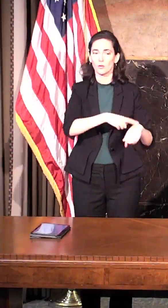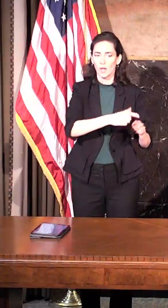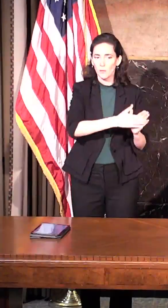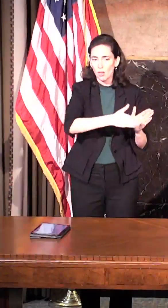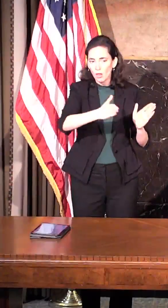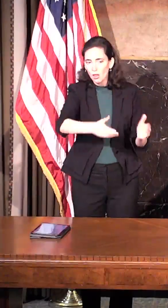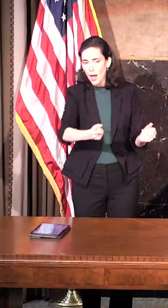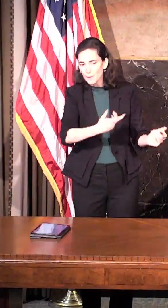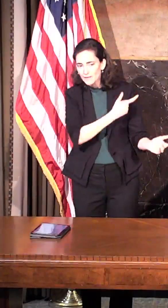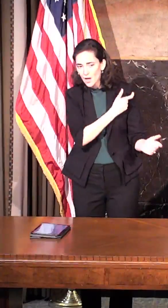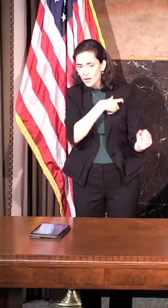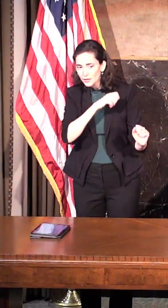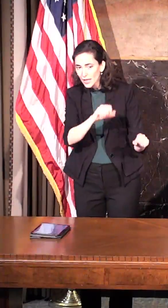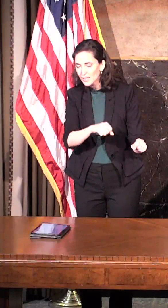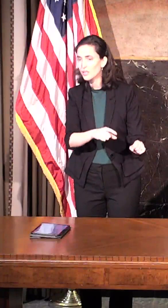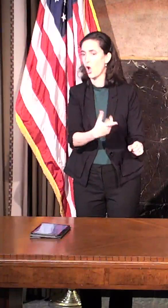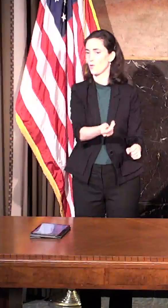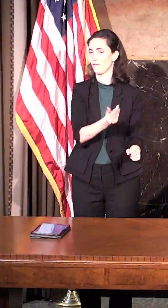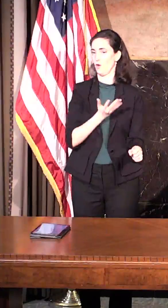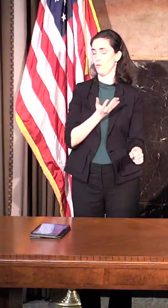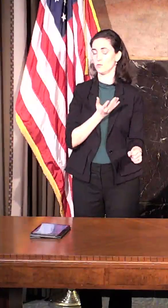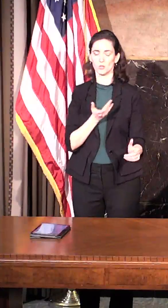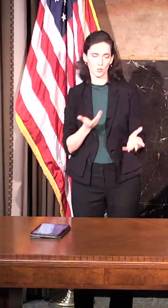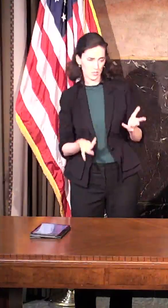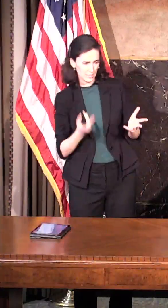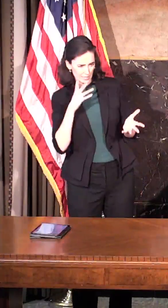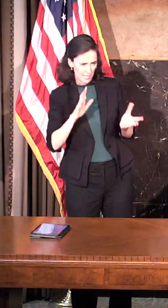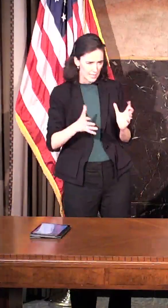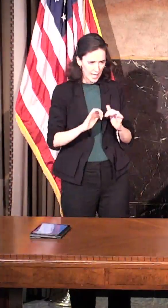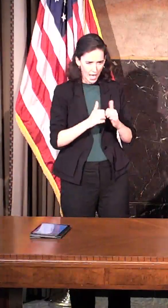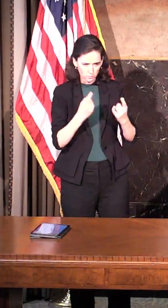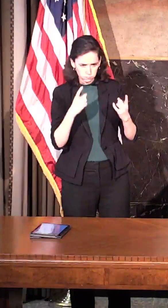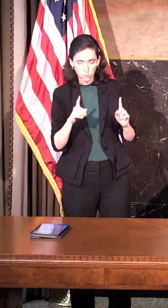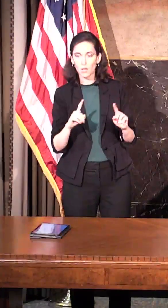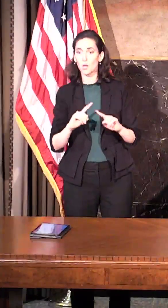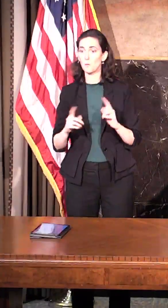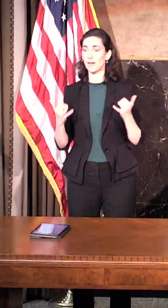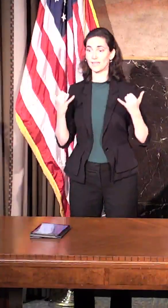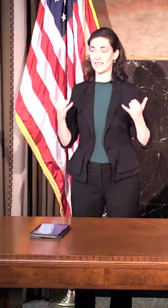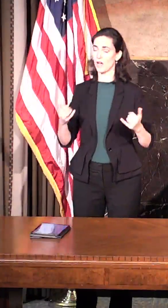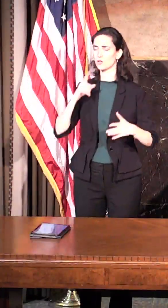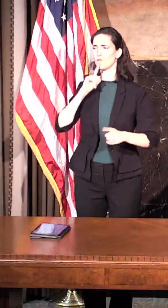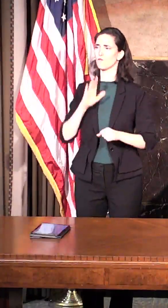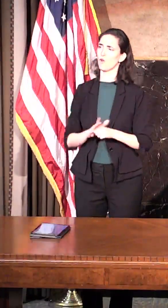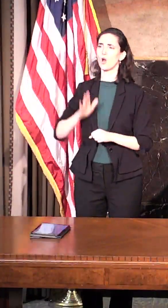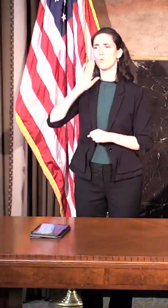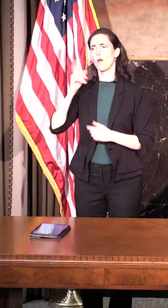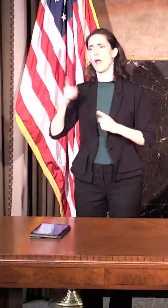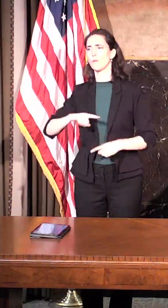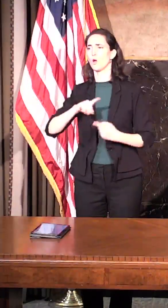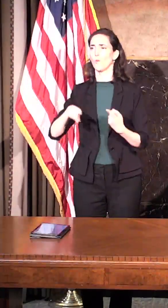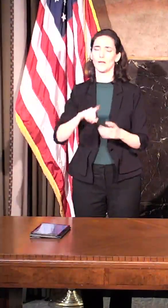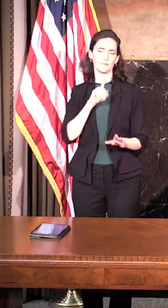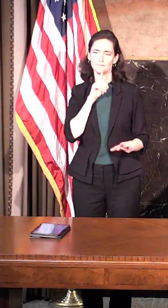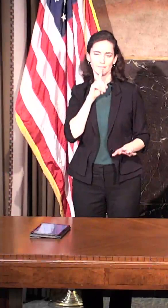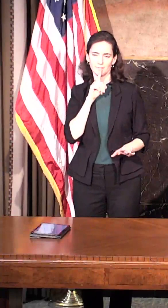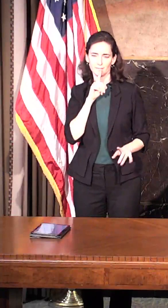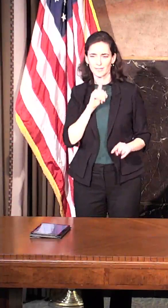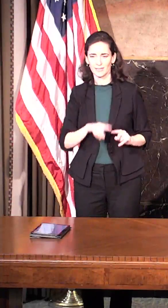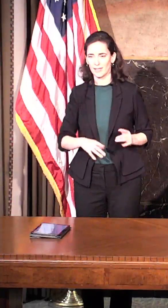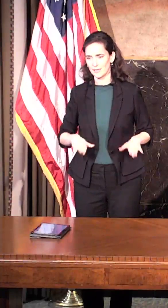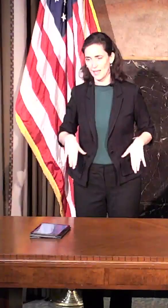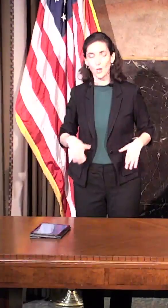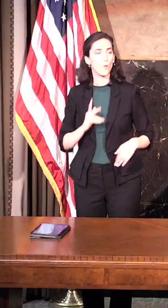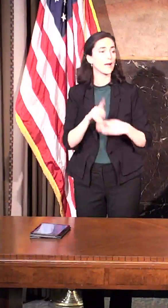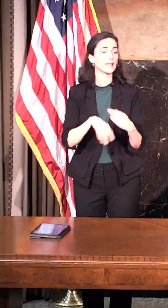time, and now we're trying to make that work. But it's just too early to say when that's going to happen or which type